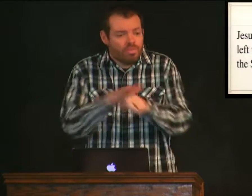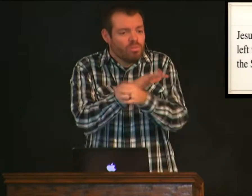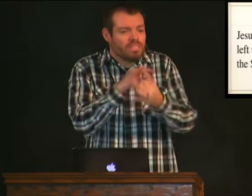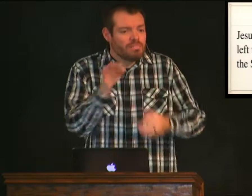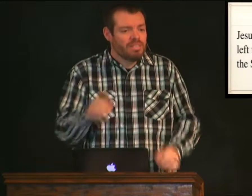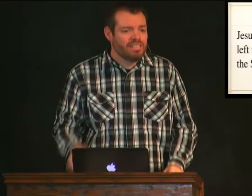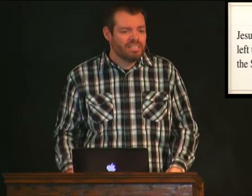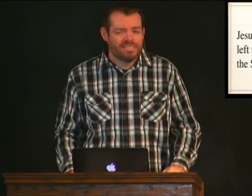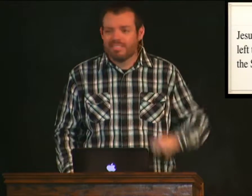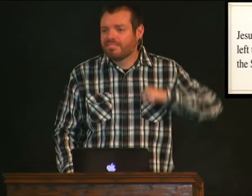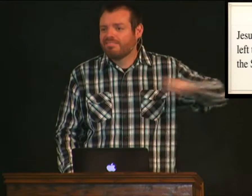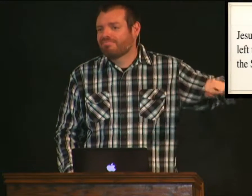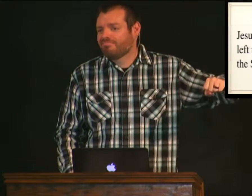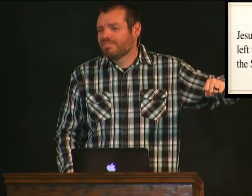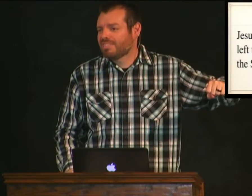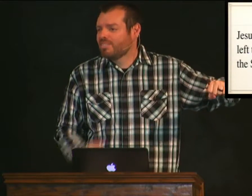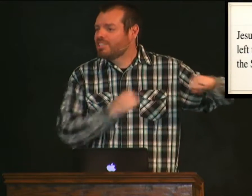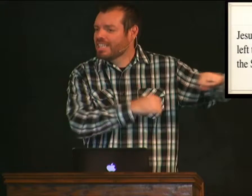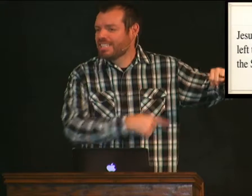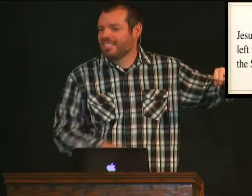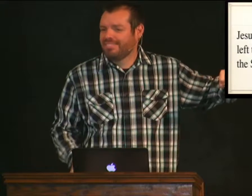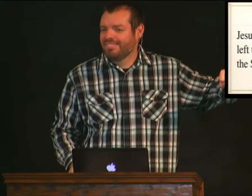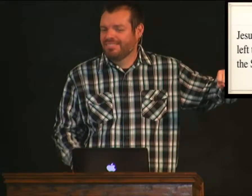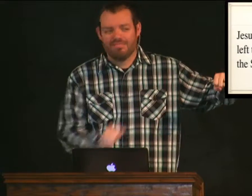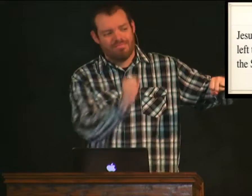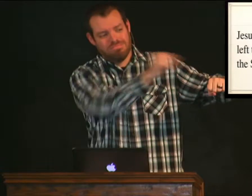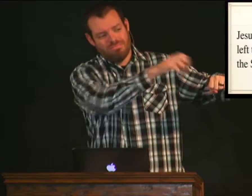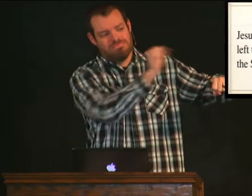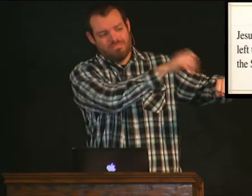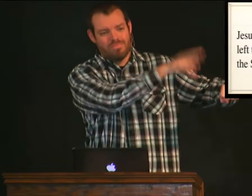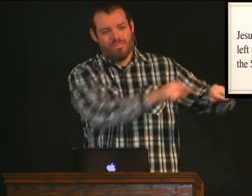He was full of the Spirit. Rejected him.